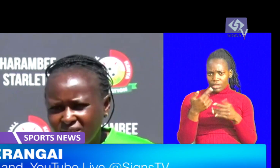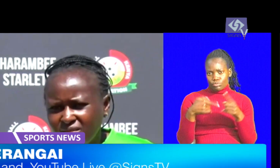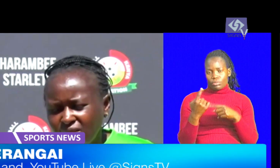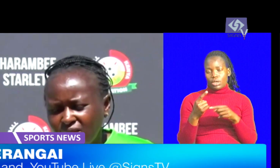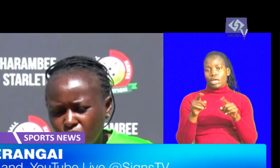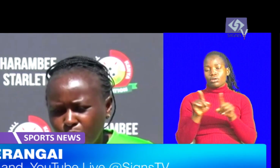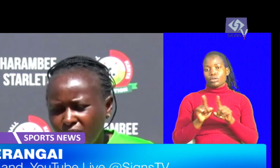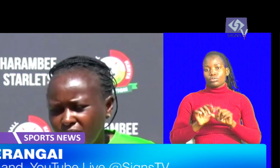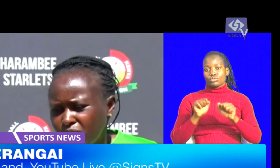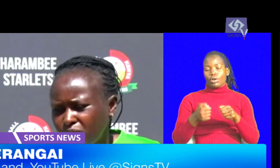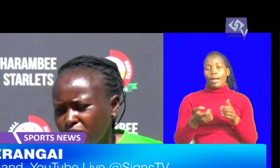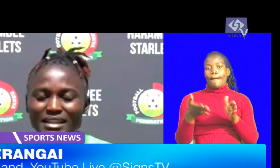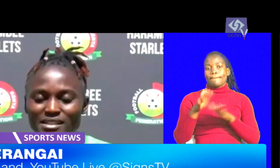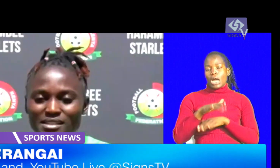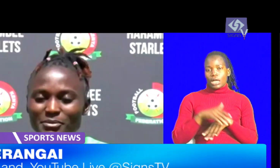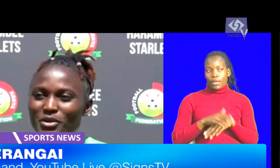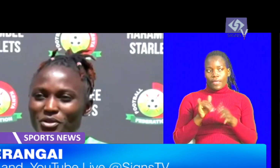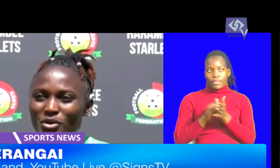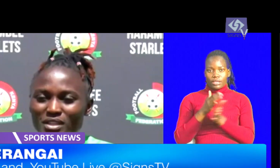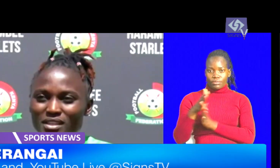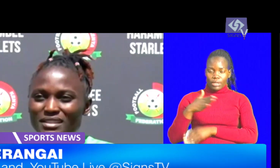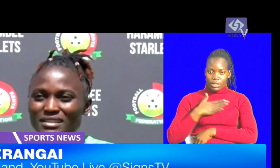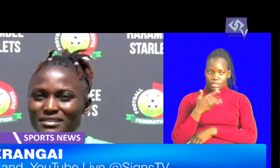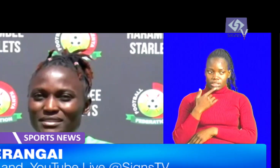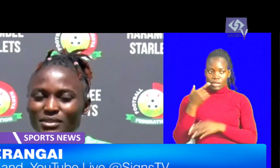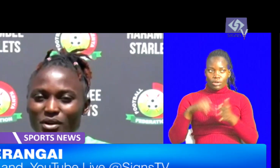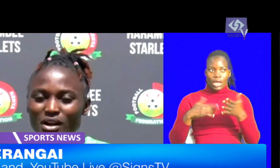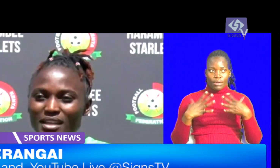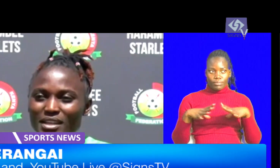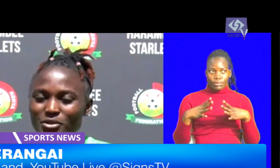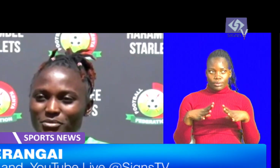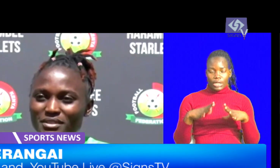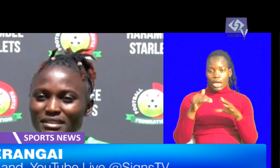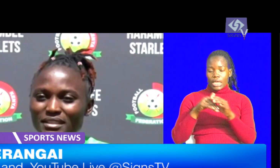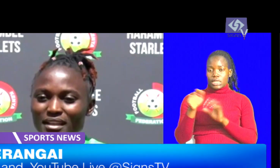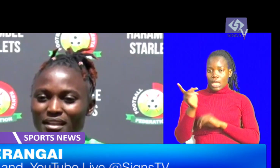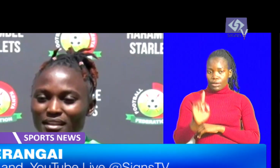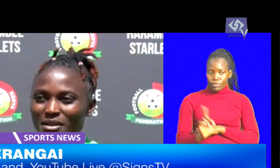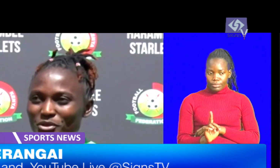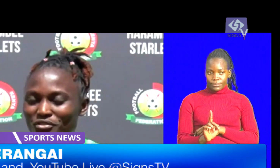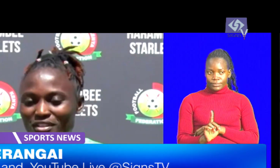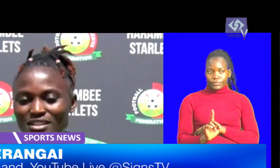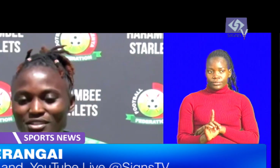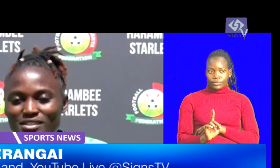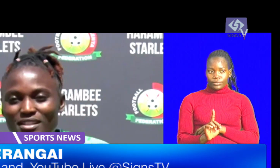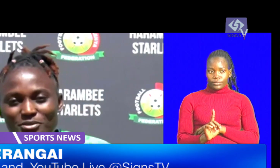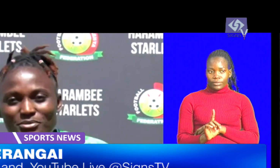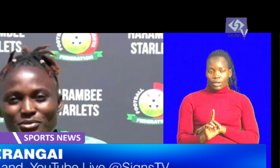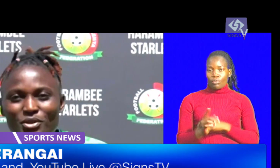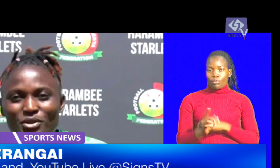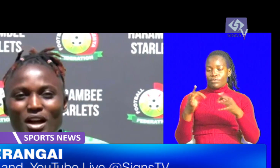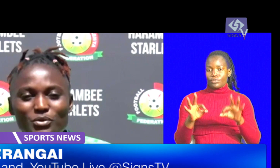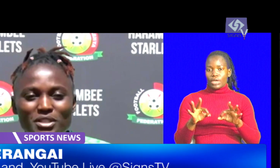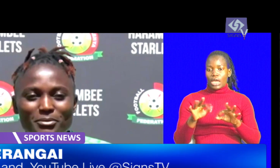tukarecover. Hiyo ndio plan yetu. Naweza sema wenye wako within Nairobi, game iko free Nyayo Stadium.